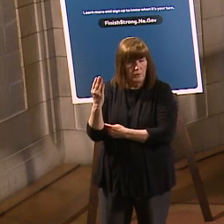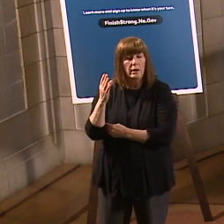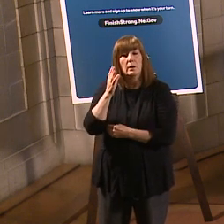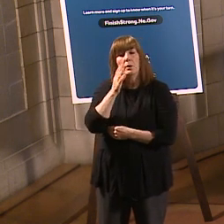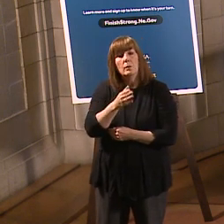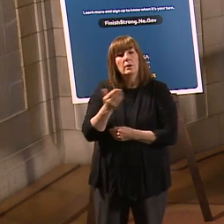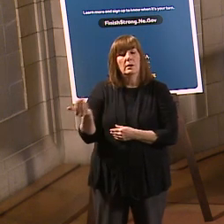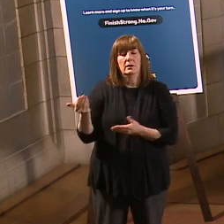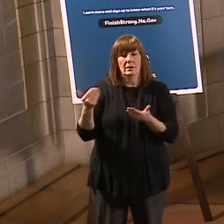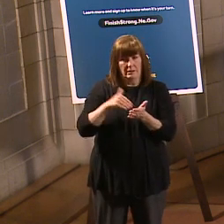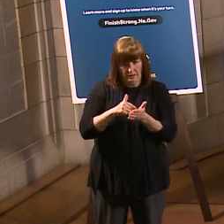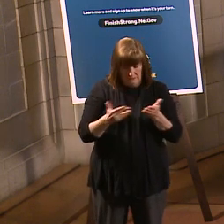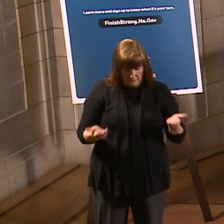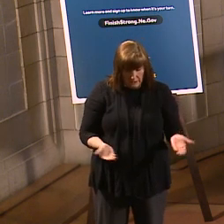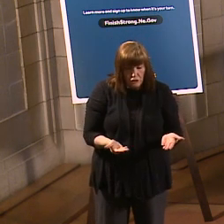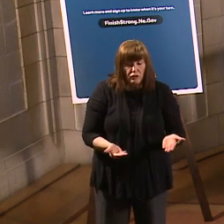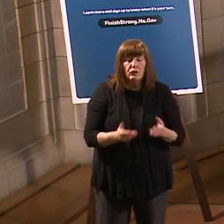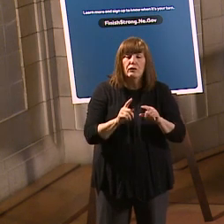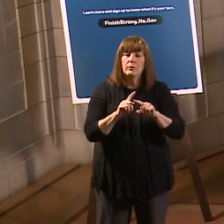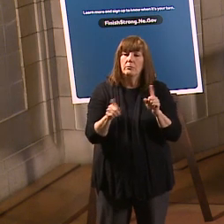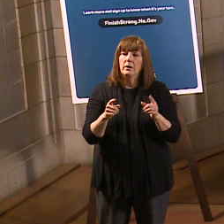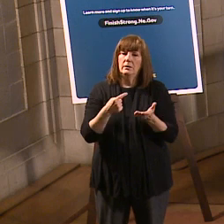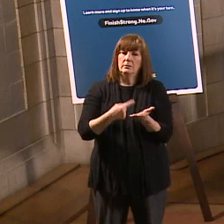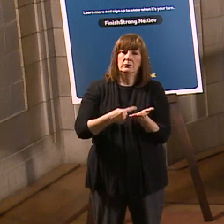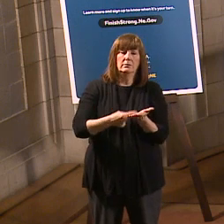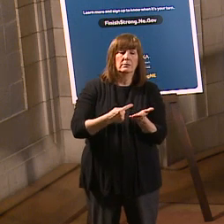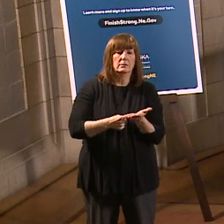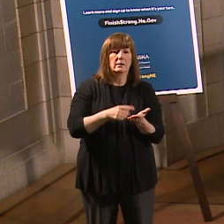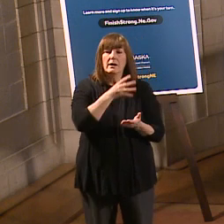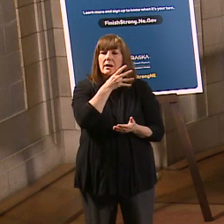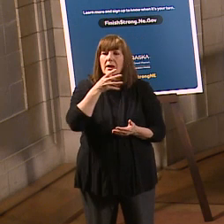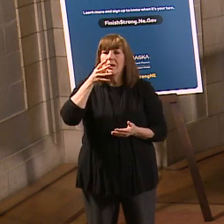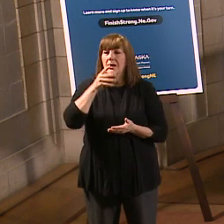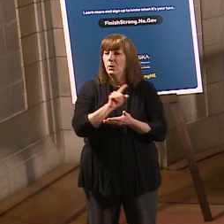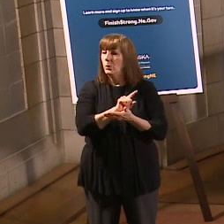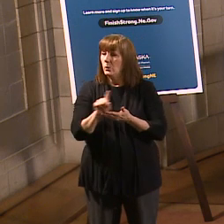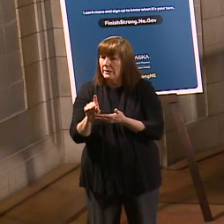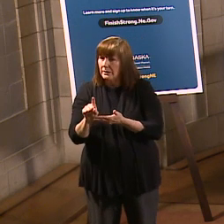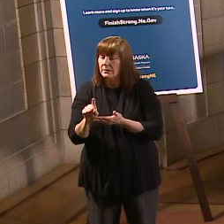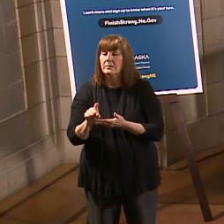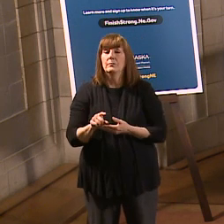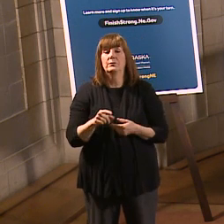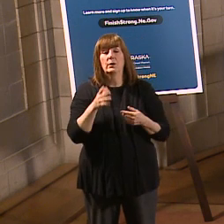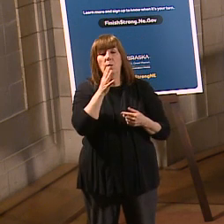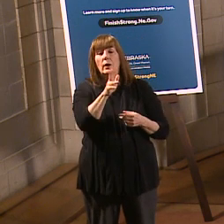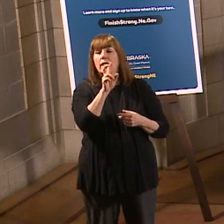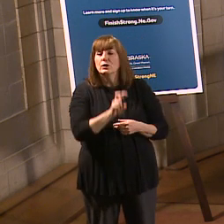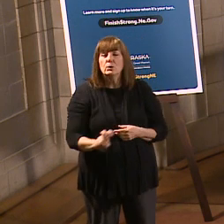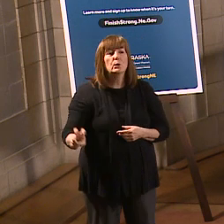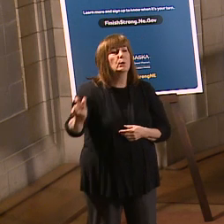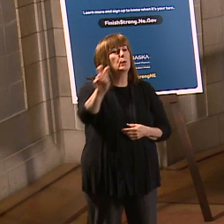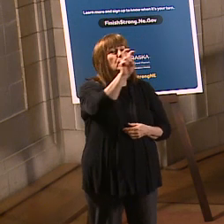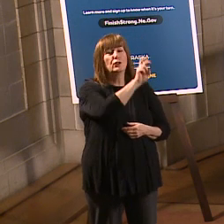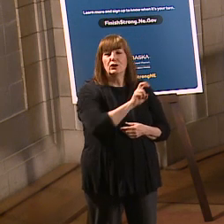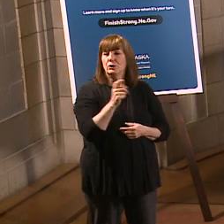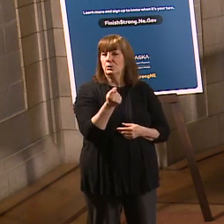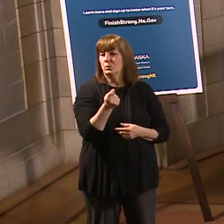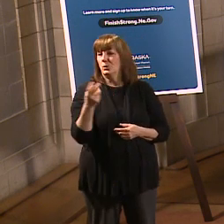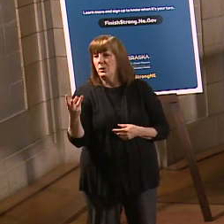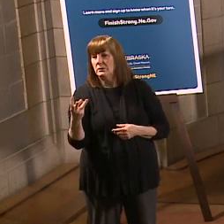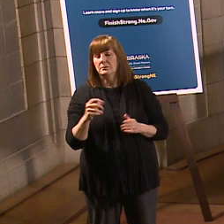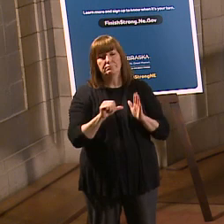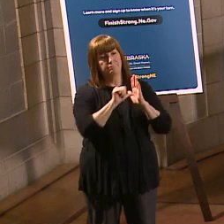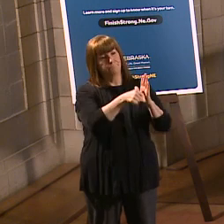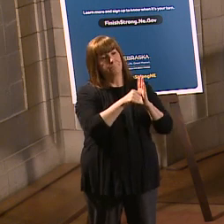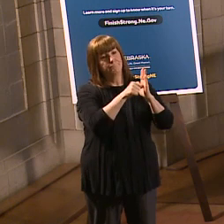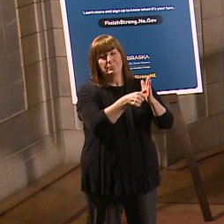will be back here in this room, but we'll be talking about Ag Week. And then Ag Week, I'll be doing tours on Tuesday and Wednesday next week, highlighting the